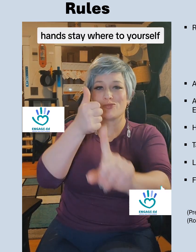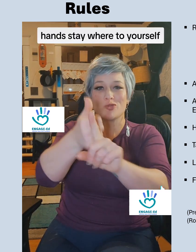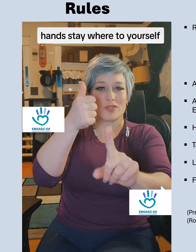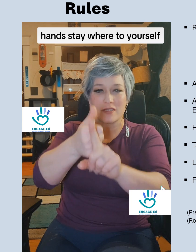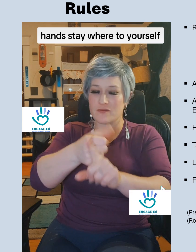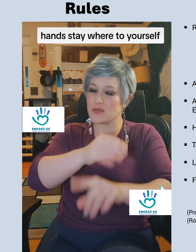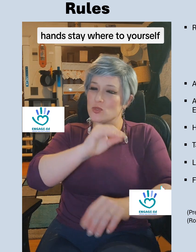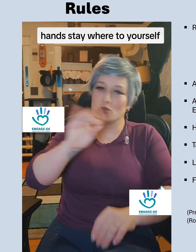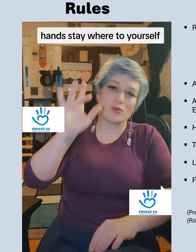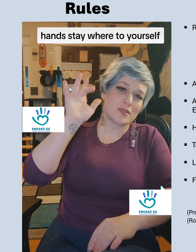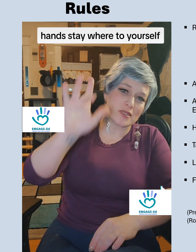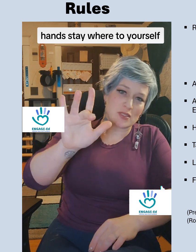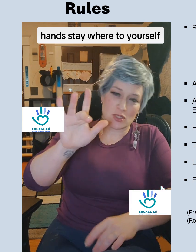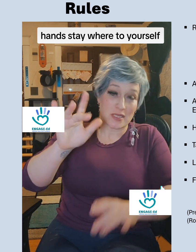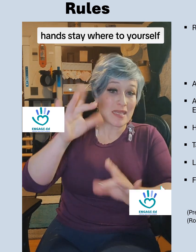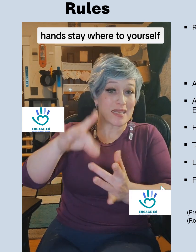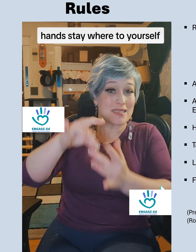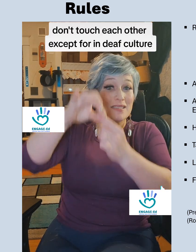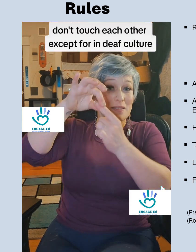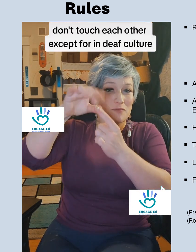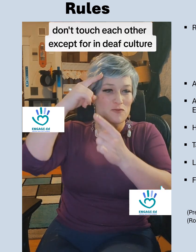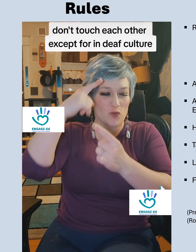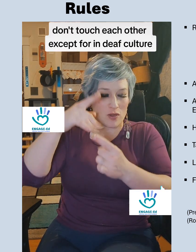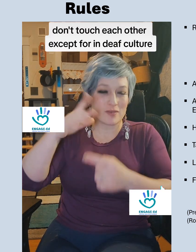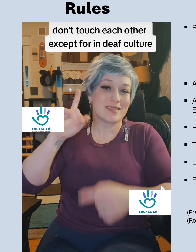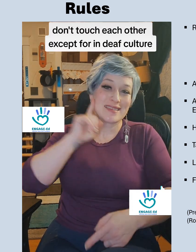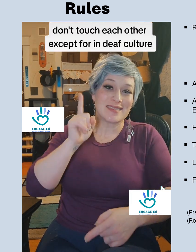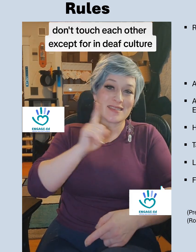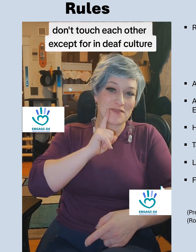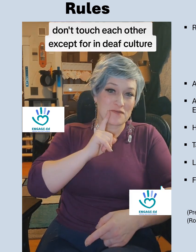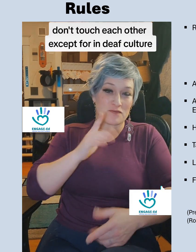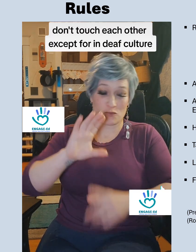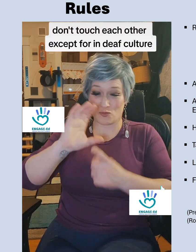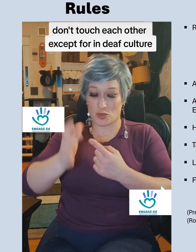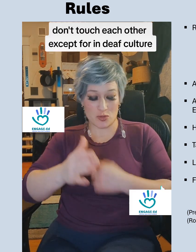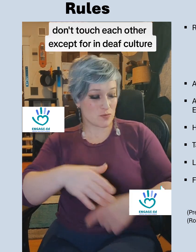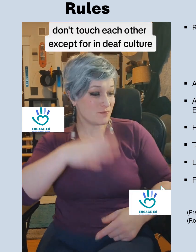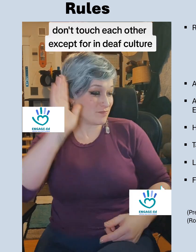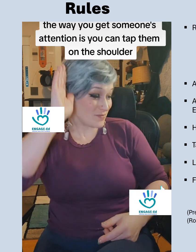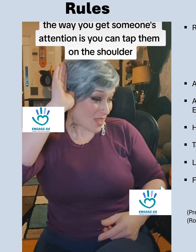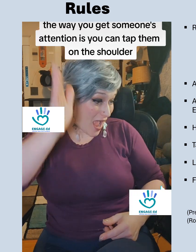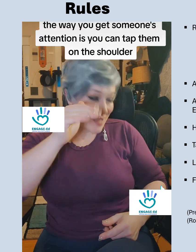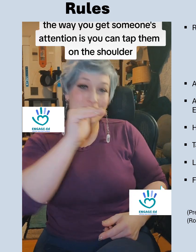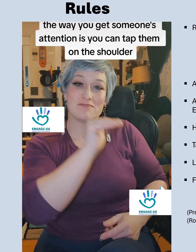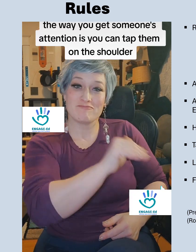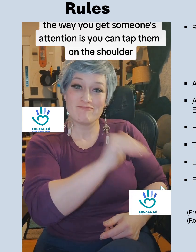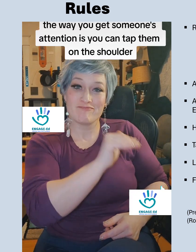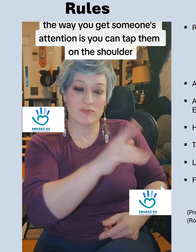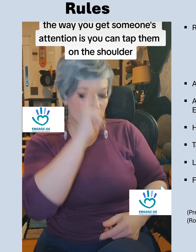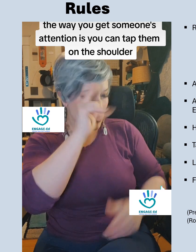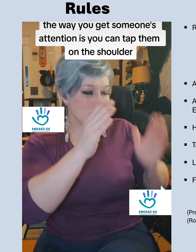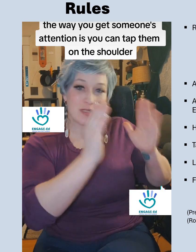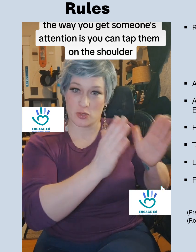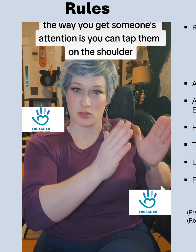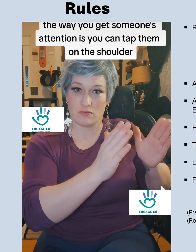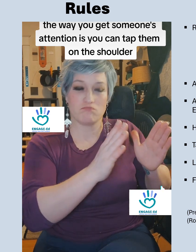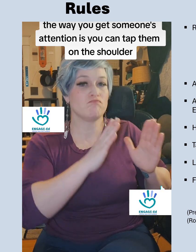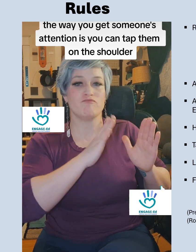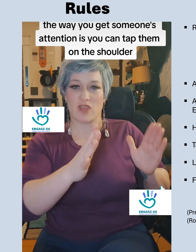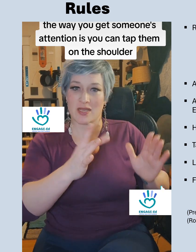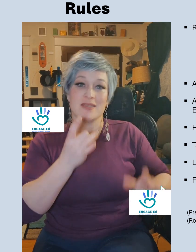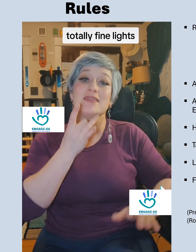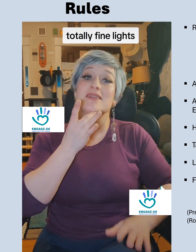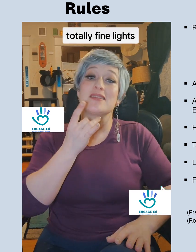Hands stay where? To yourself. Don't touch each other except for, in deaf culture, the way that you get someone's attention is you can tap them on the